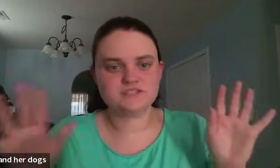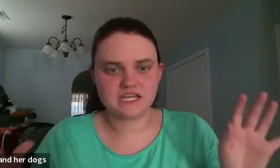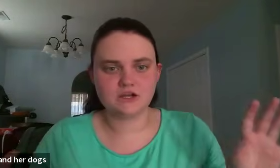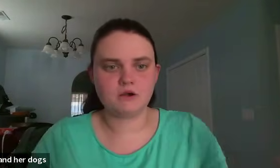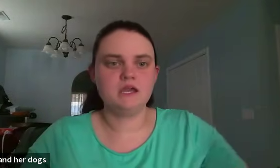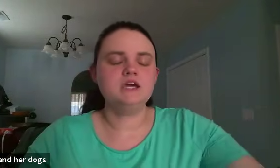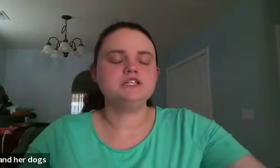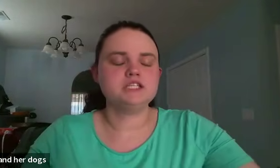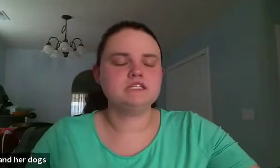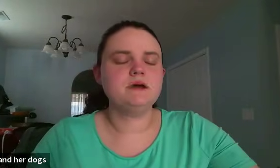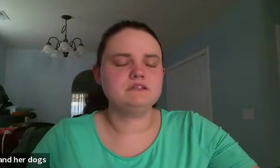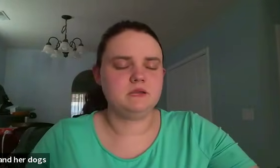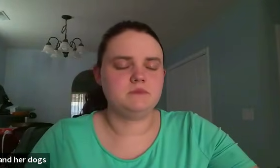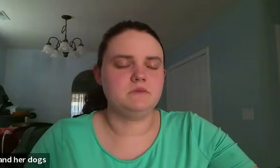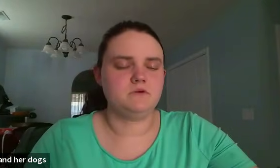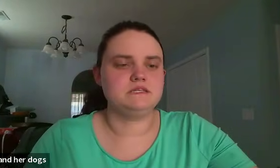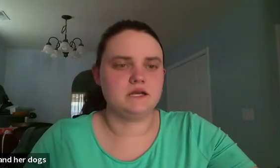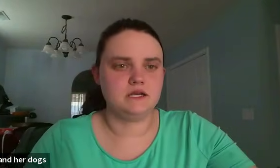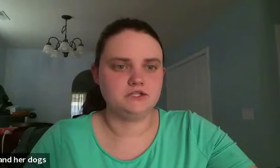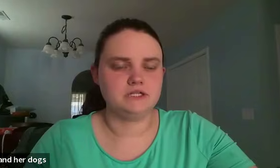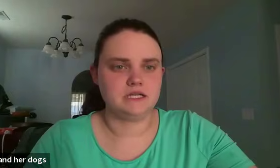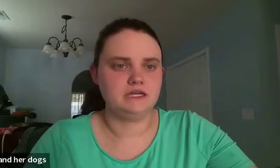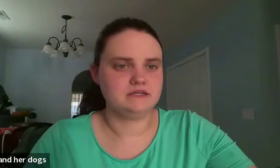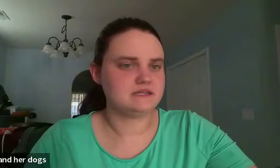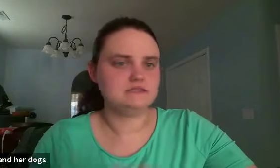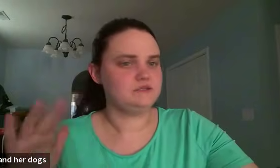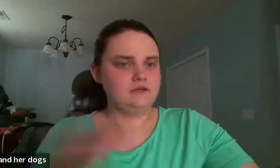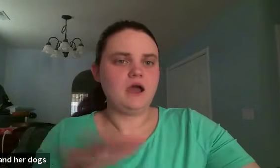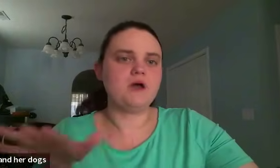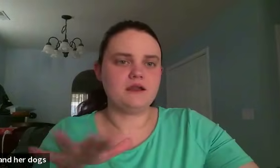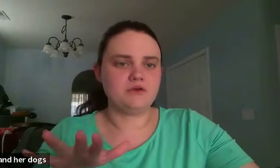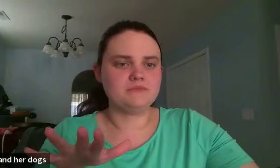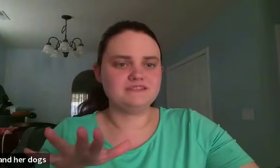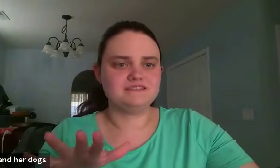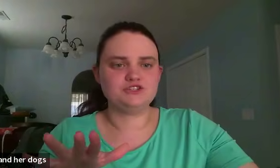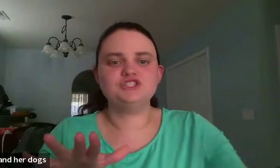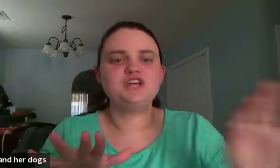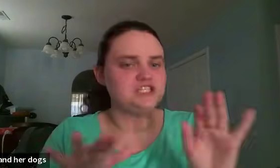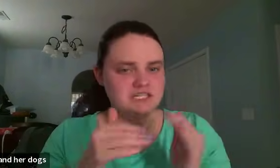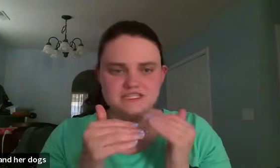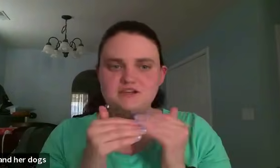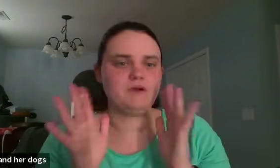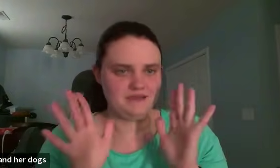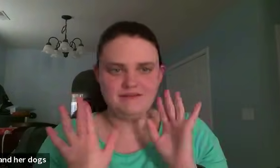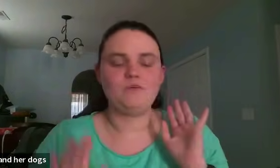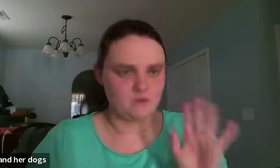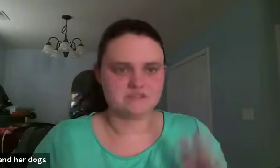sitting here going, she's about to make me memorize 999 signs, I'm not, I promise. There's such an easier way, and we will